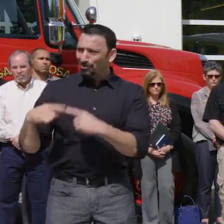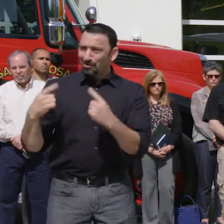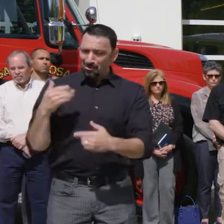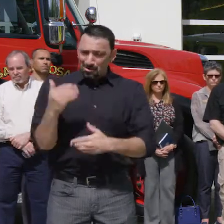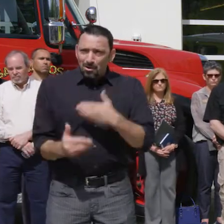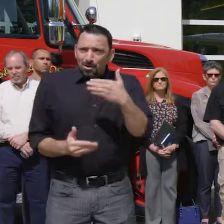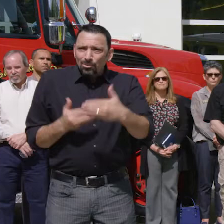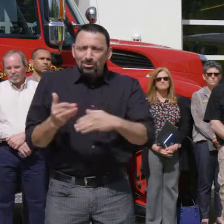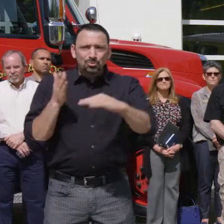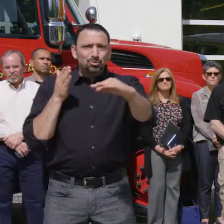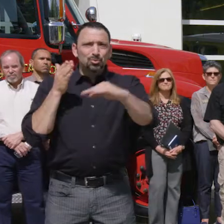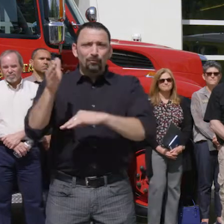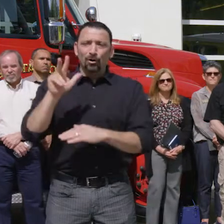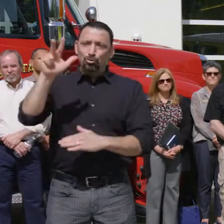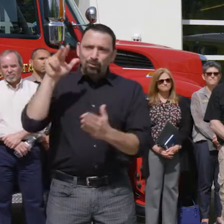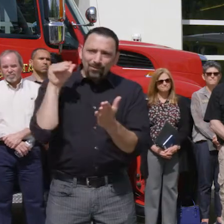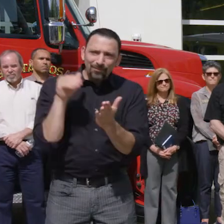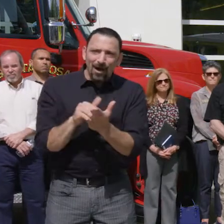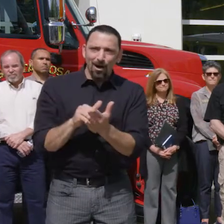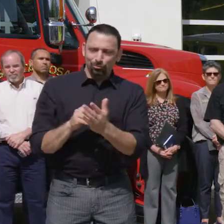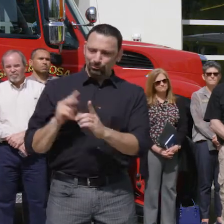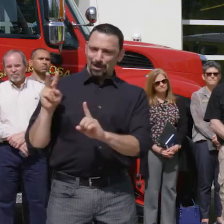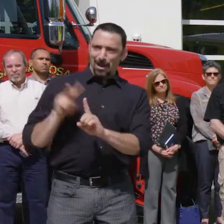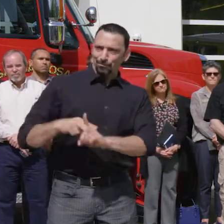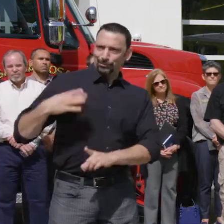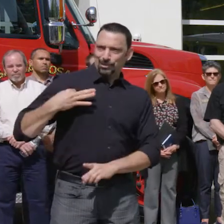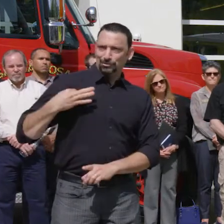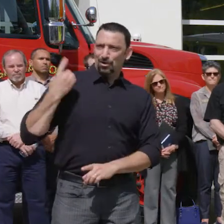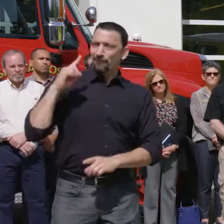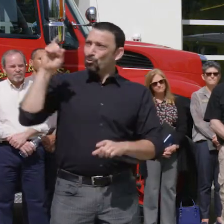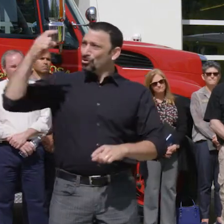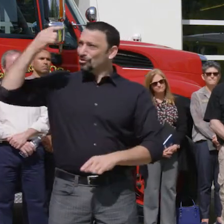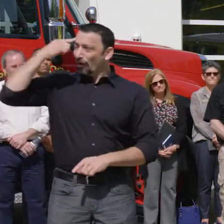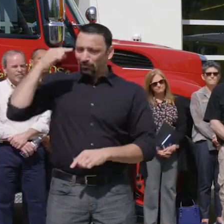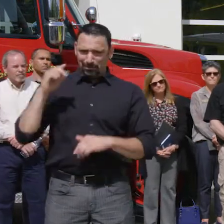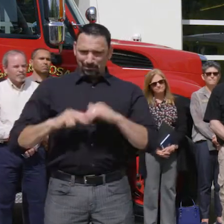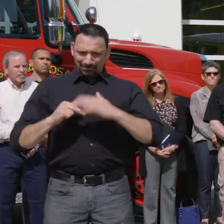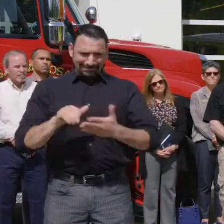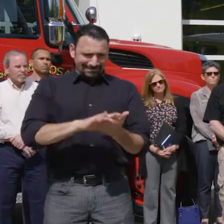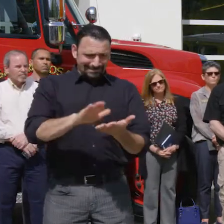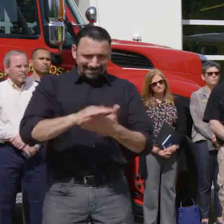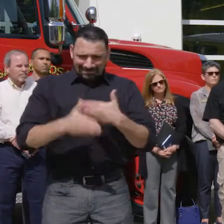over 3,000 applications for the government-run debris program.